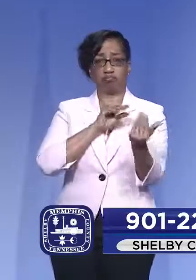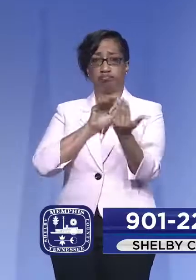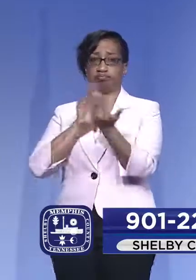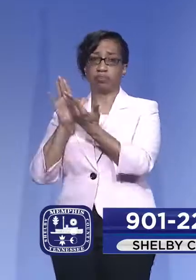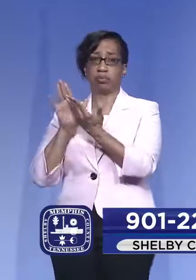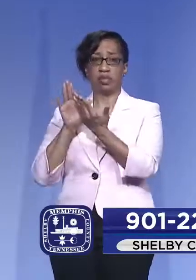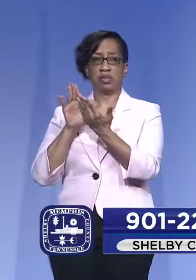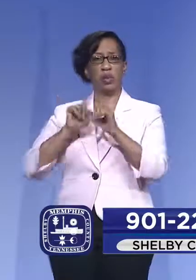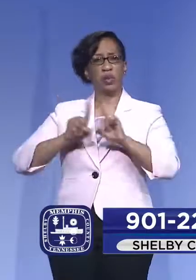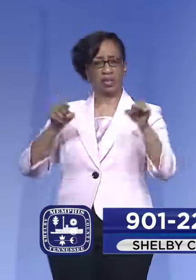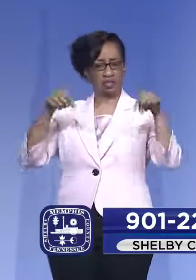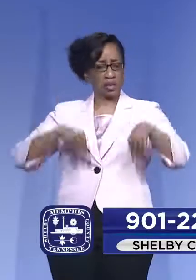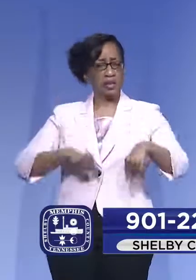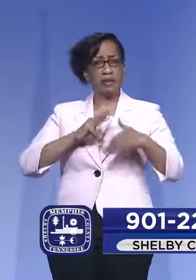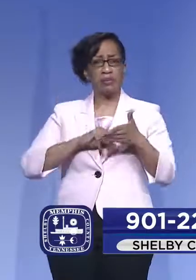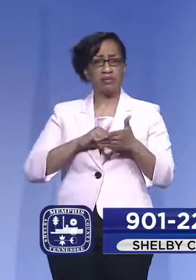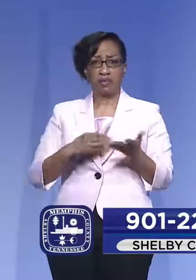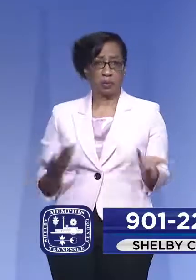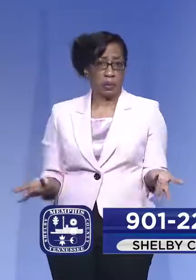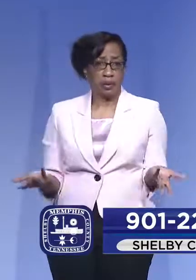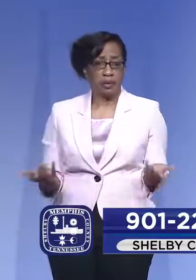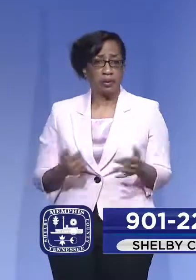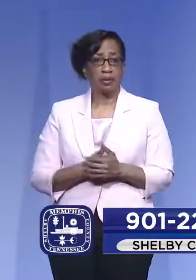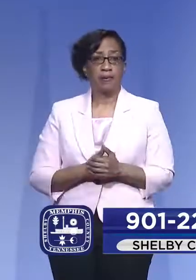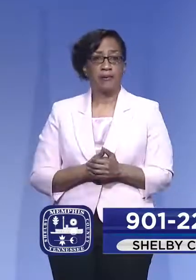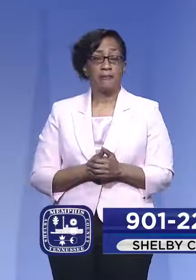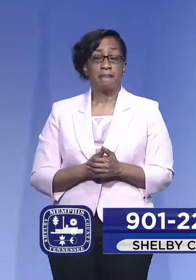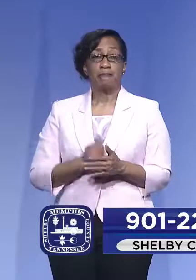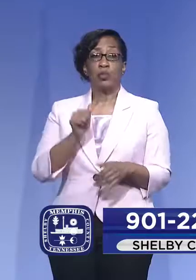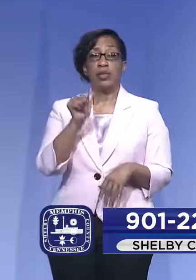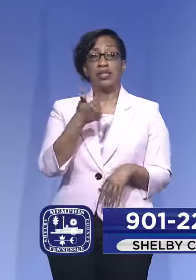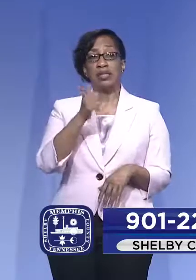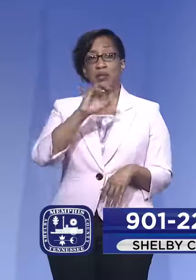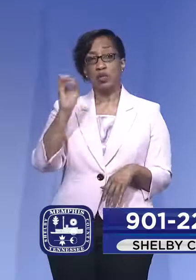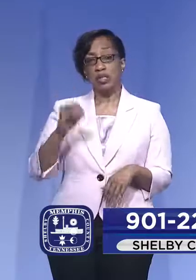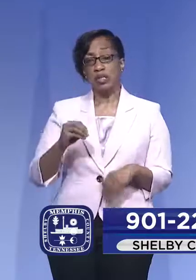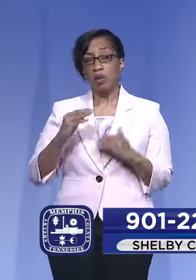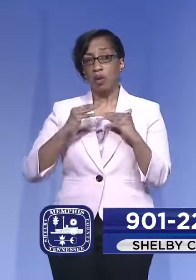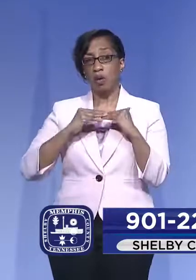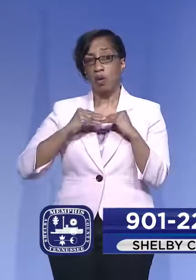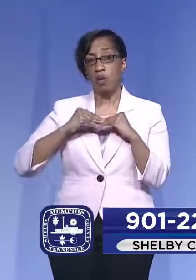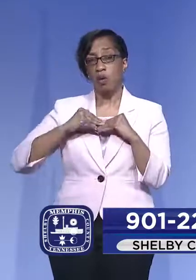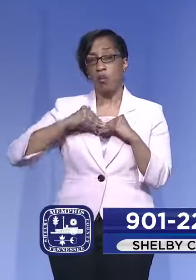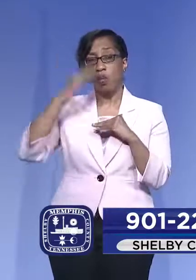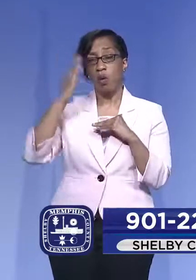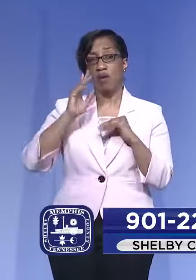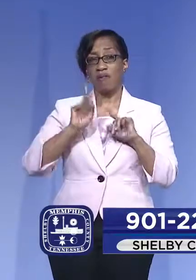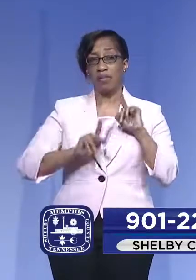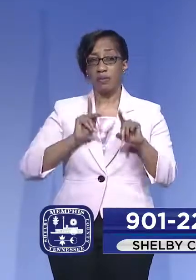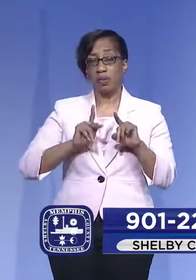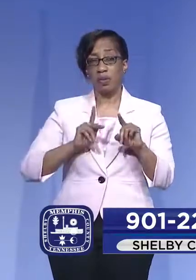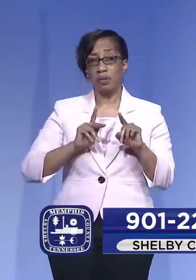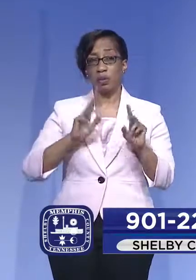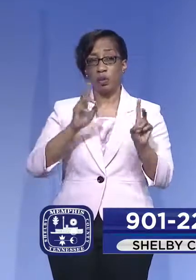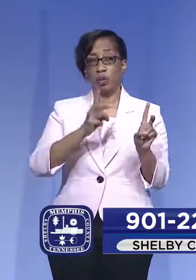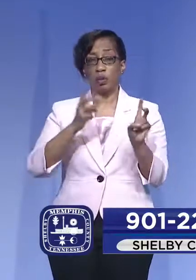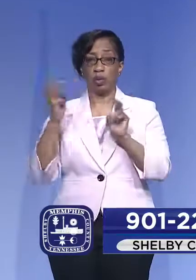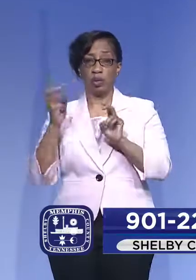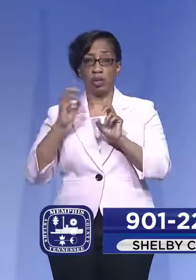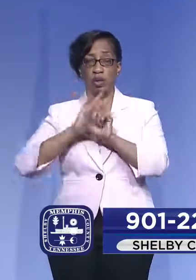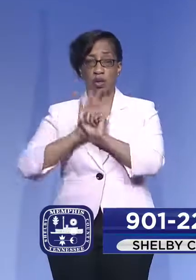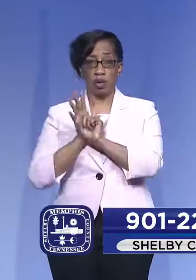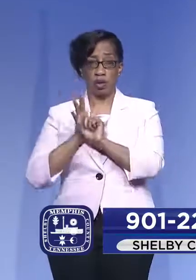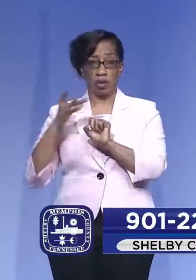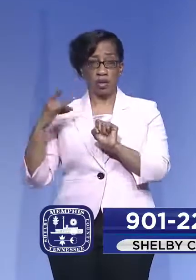different in Memphis? What's different in Memphis is that 10% or more of the people who get COVID disease are having